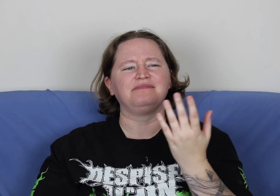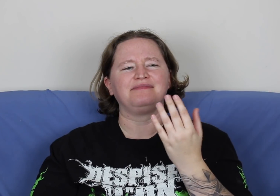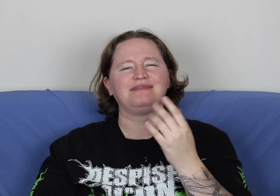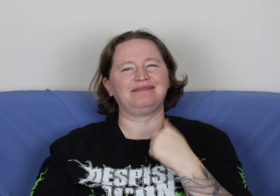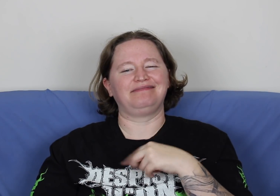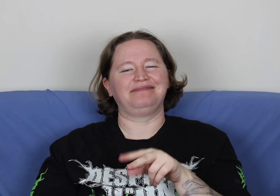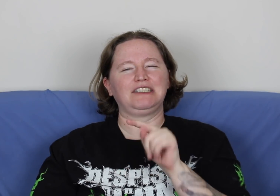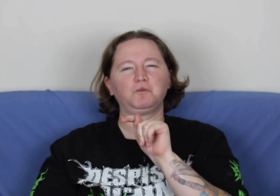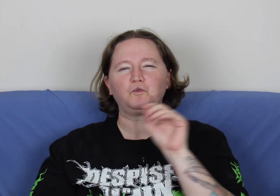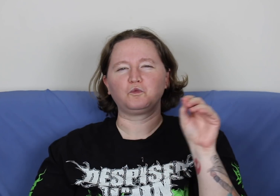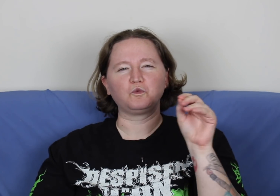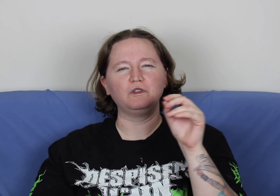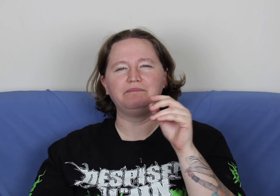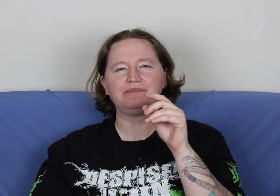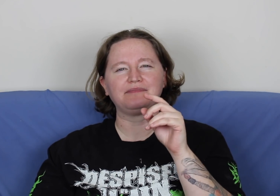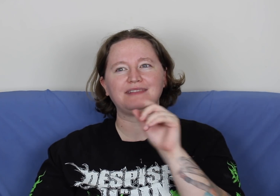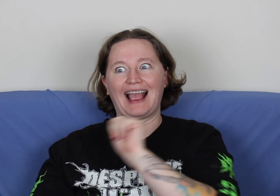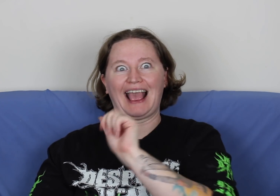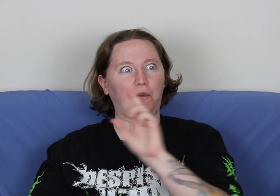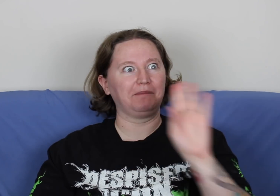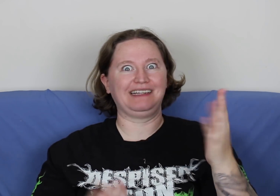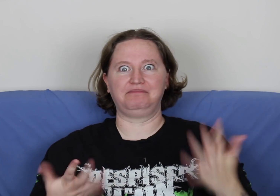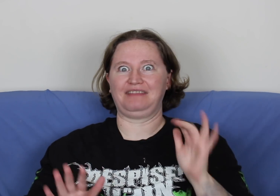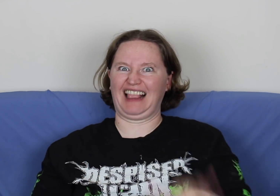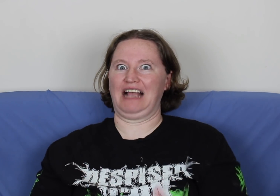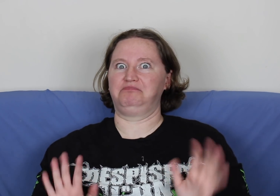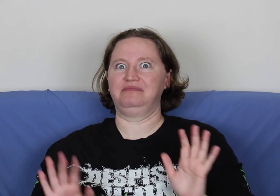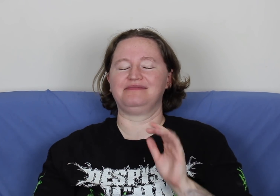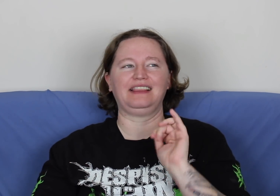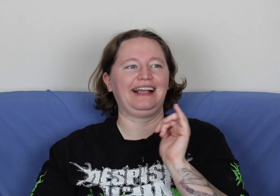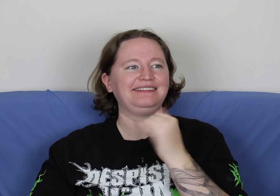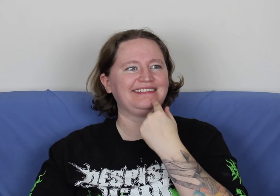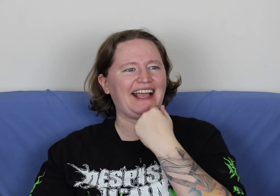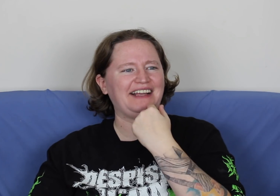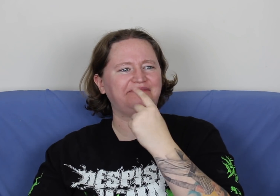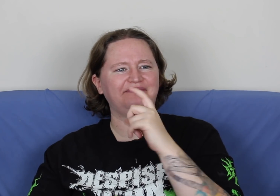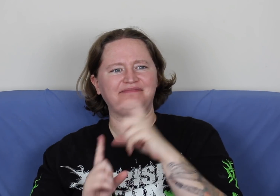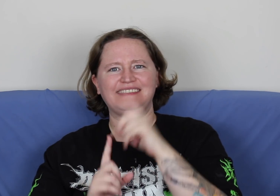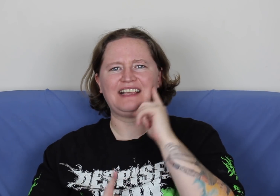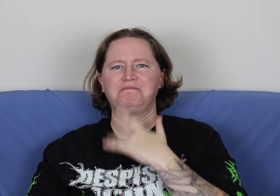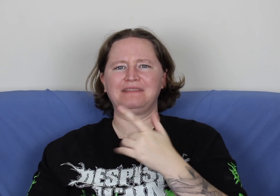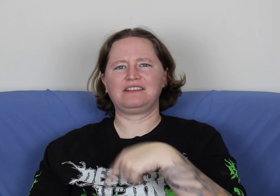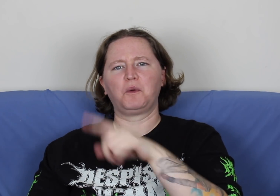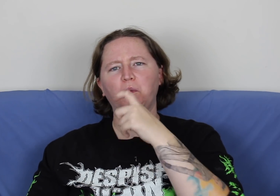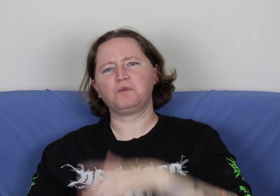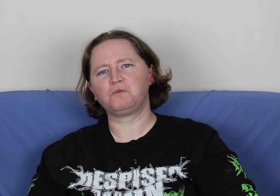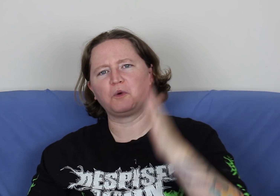deaf. And I felt it was A or B is how they put it. Like, I think it said capital D deaf means